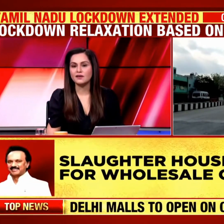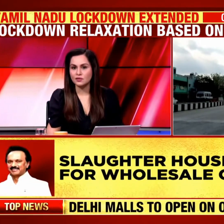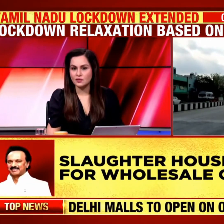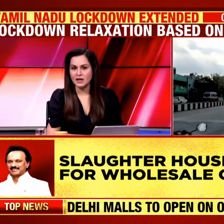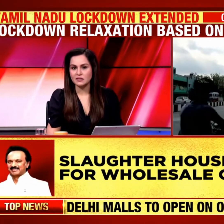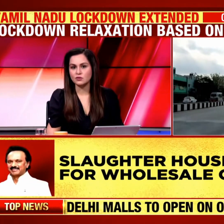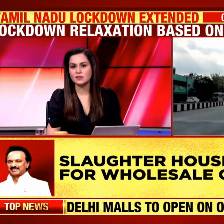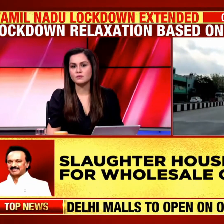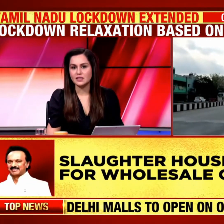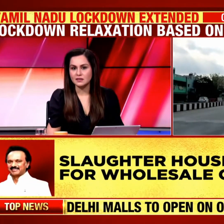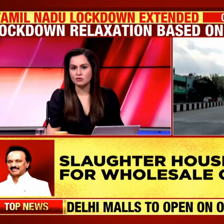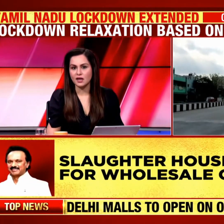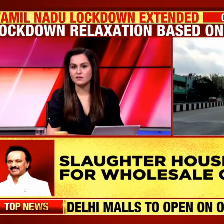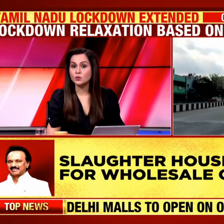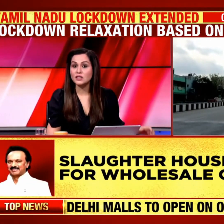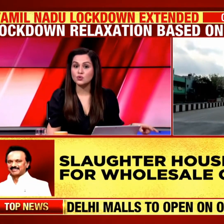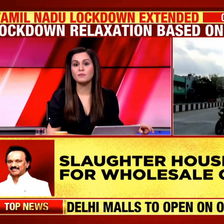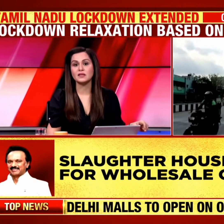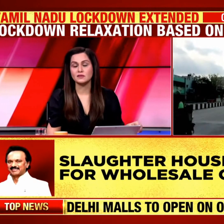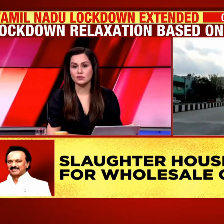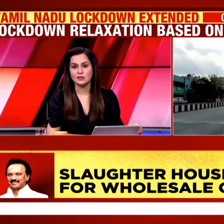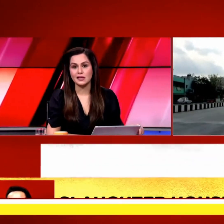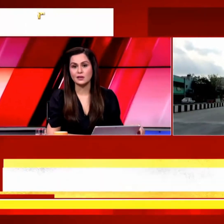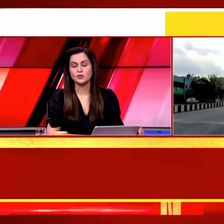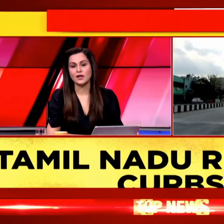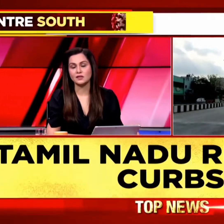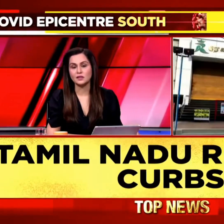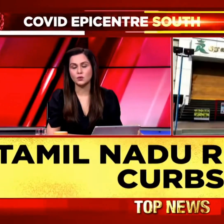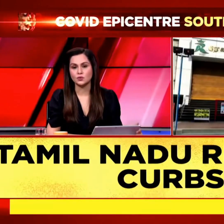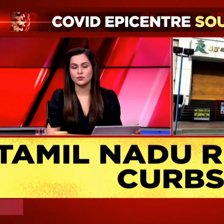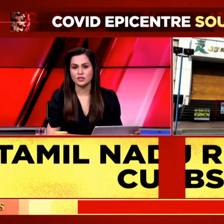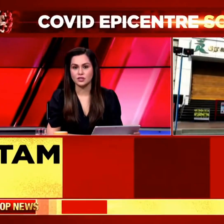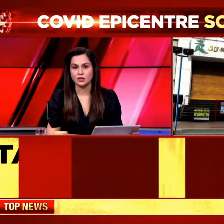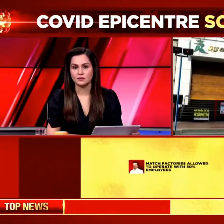3 passengers besides the driver and only 2 passengers allowed to travel in an auto rickshaw.